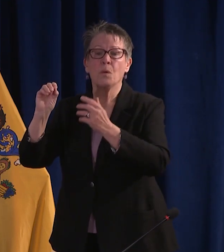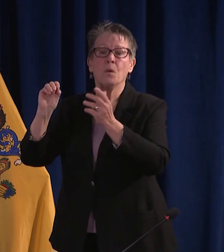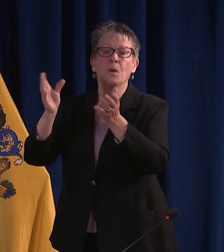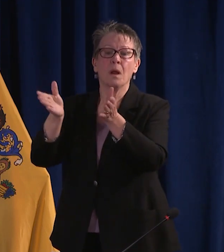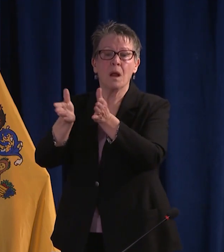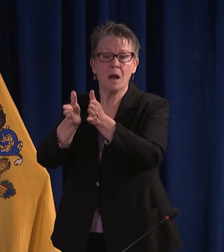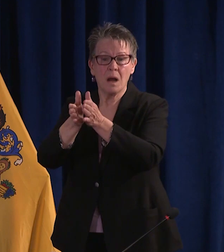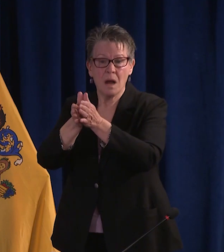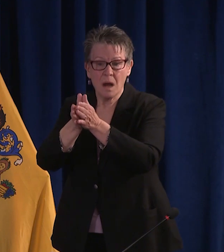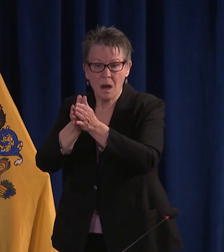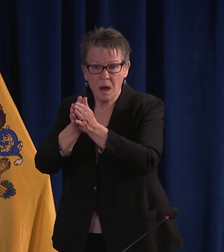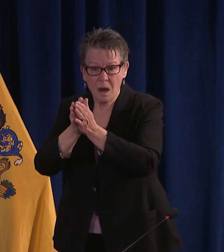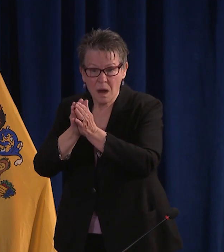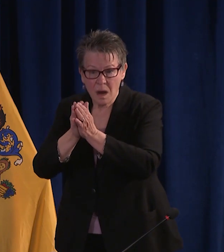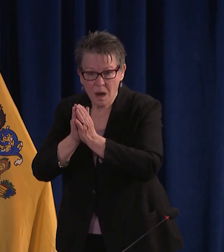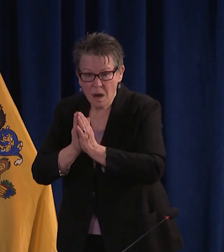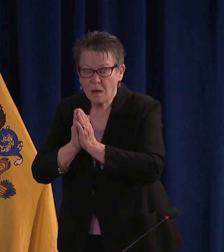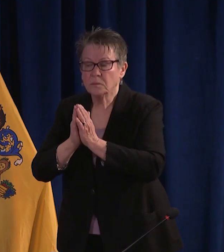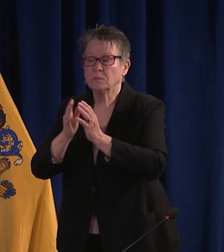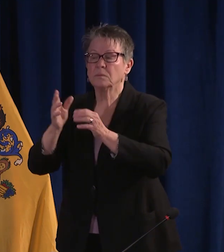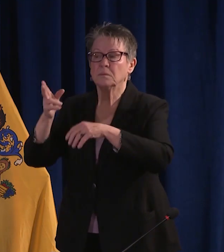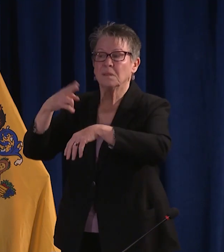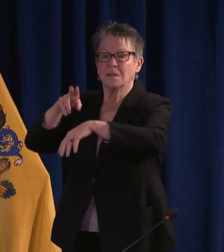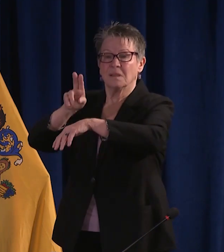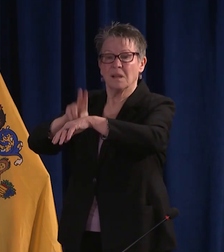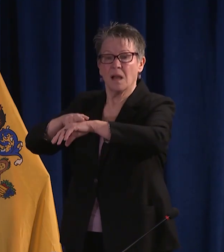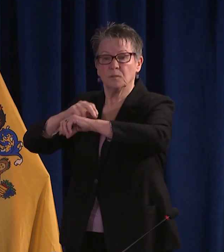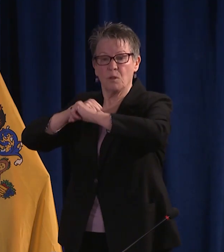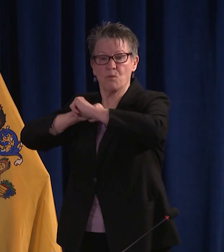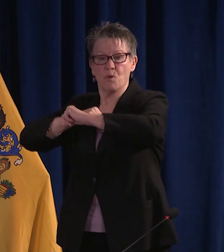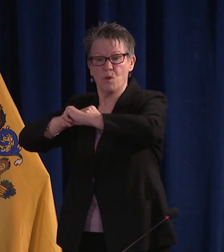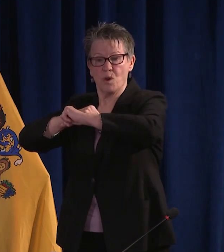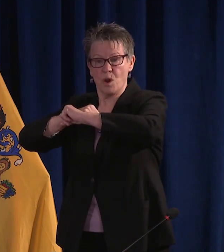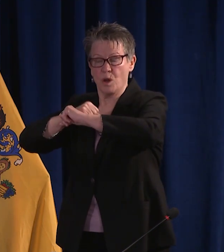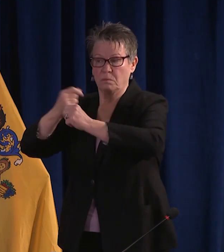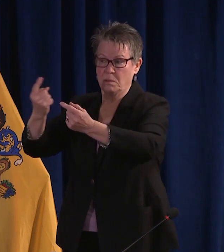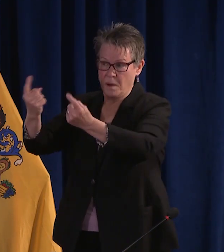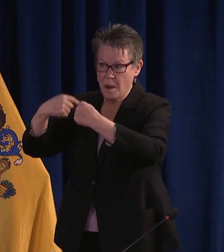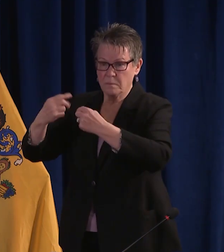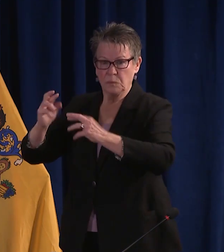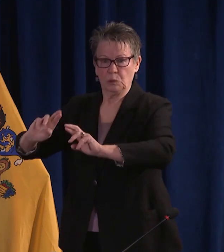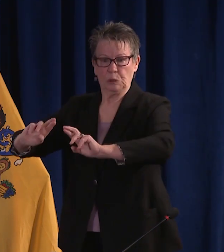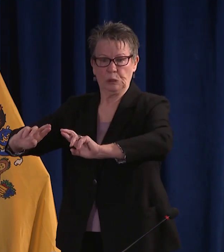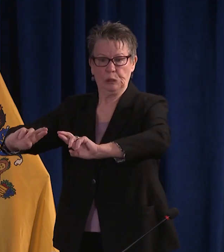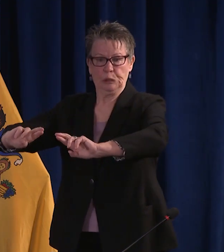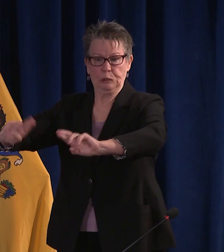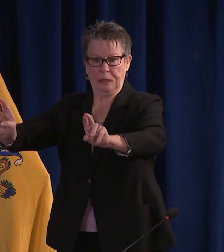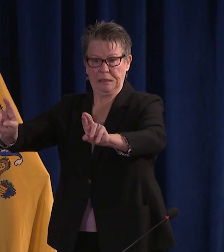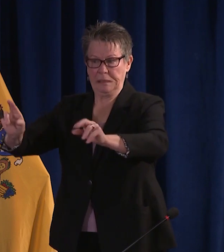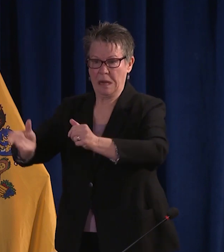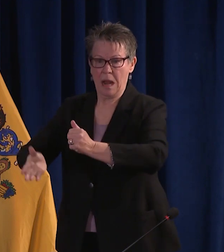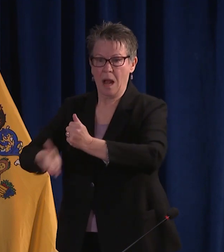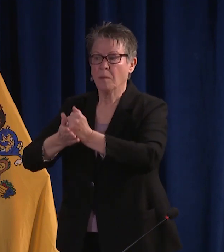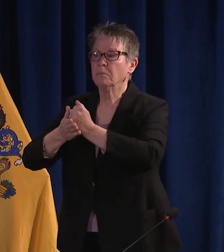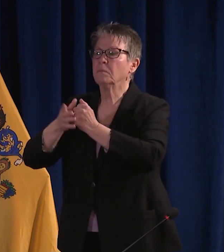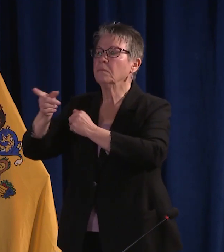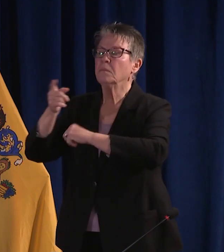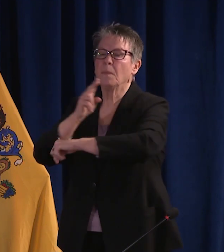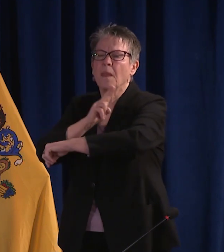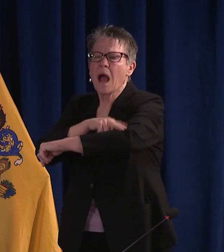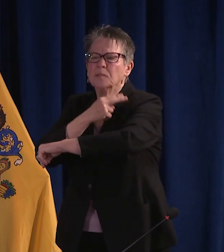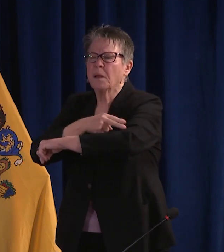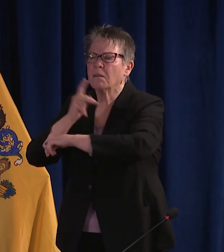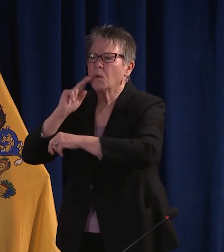quote the president, ready, willing, and able to help stand up temporary hospitals. So to ensure our greater regional